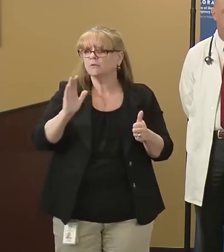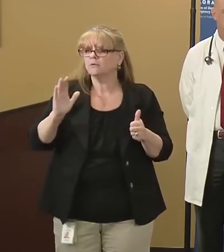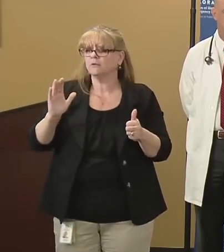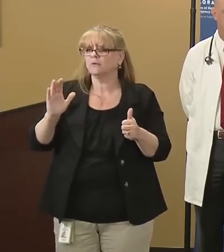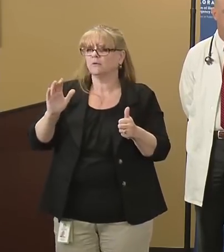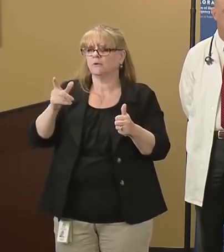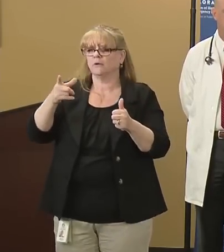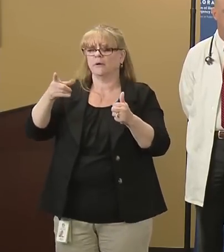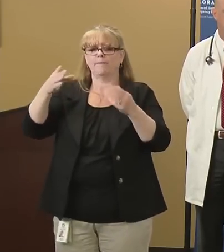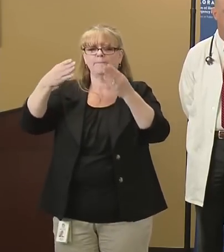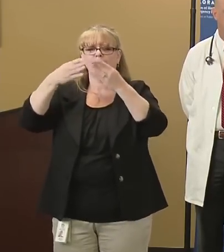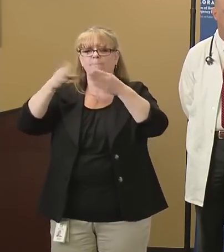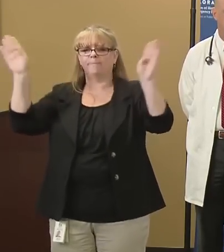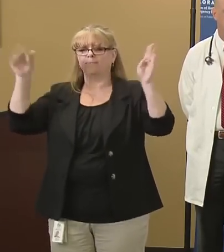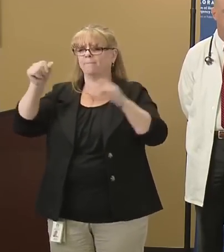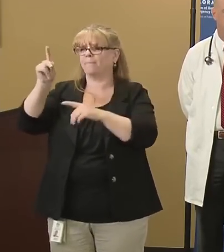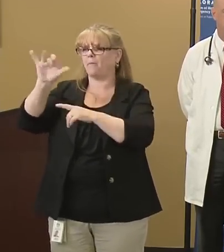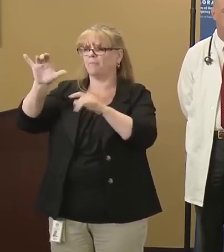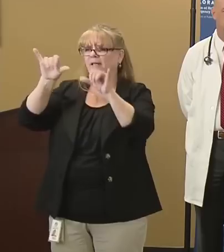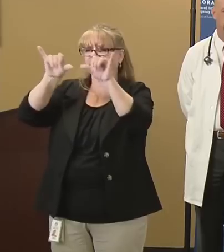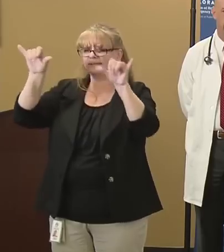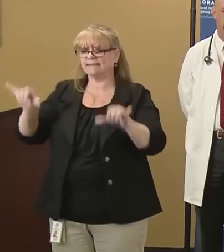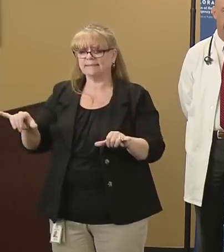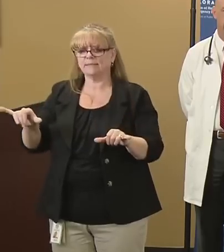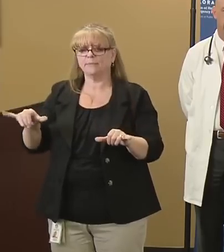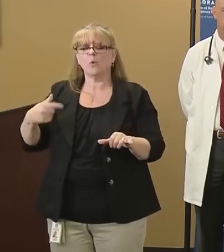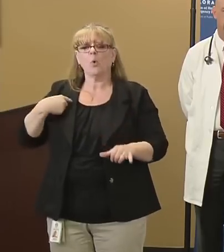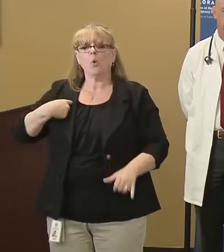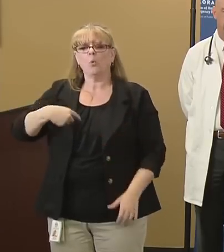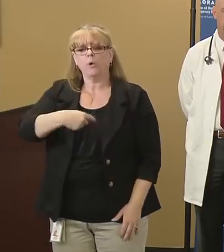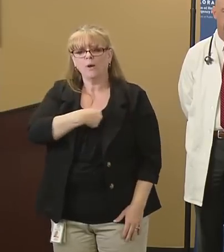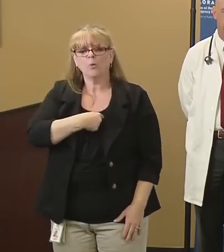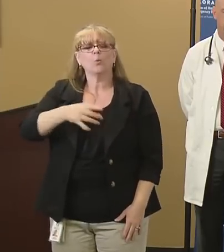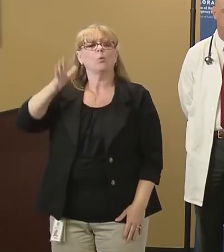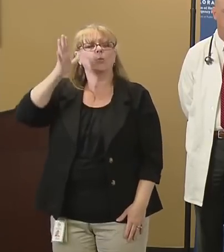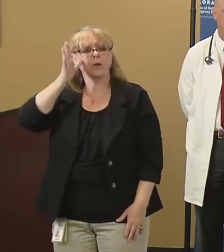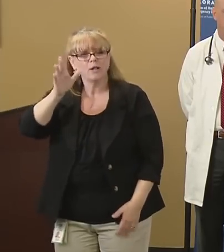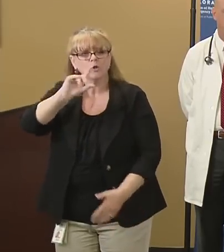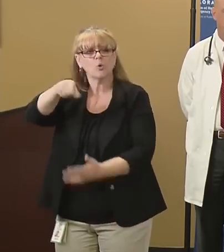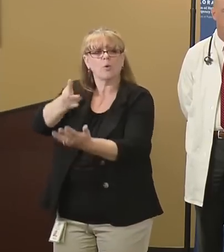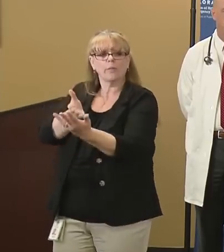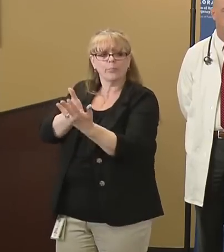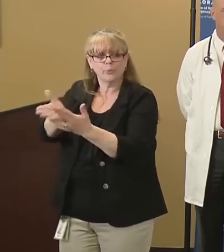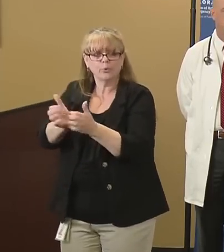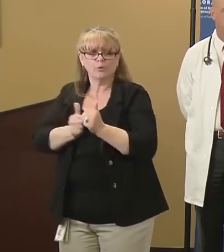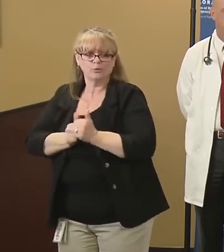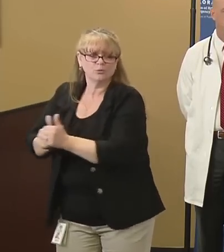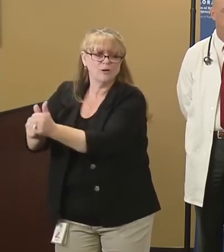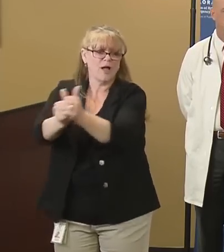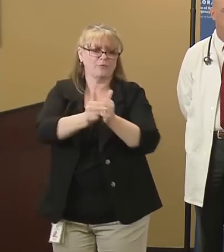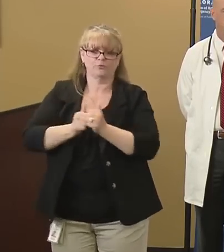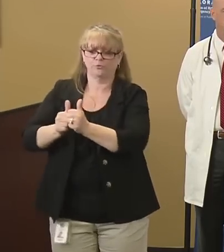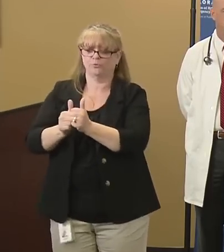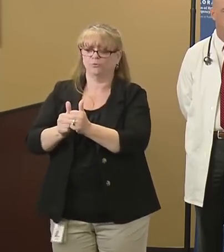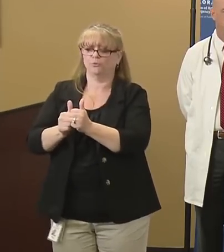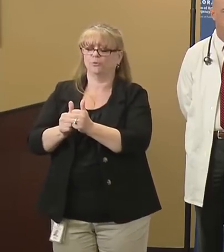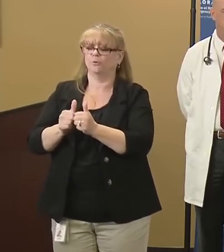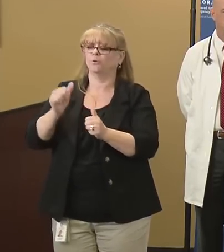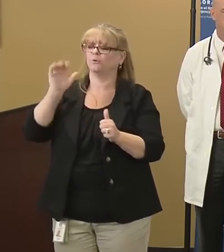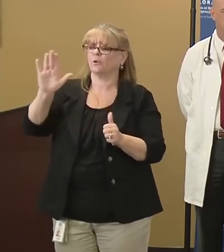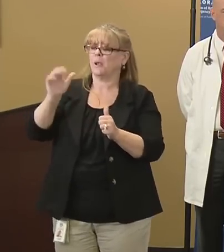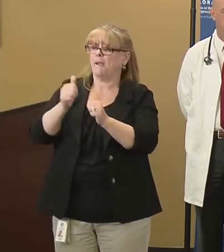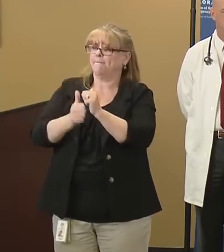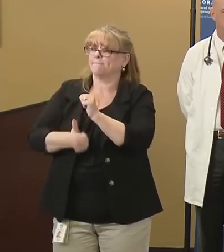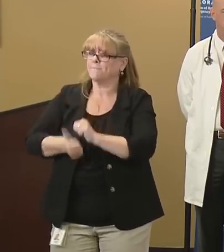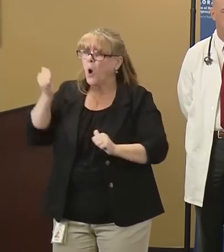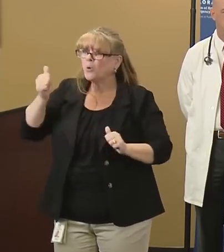hope. We will get through this together. Most of us are going to be just fine, although most of us won't be any strangers to loss. And